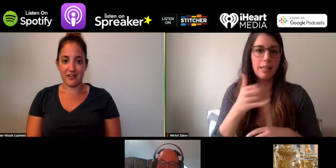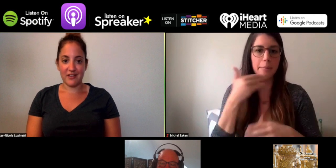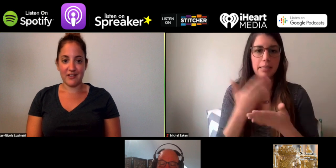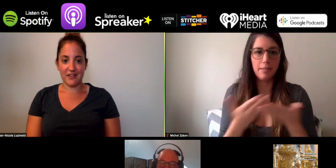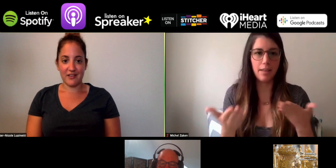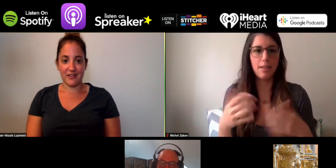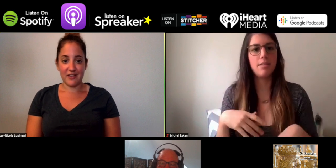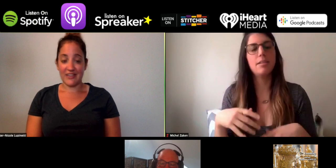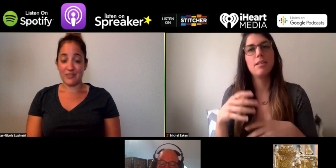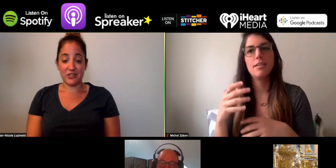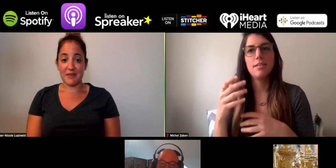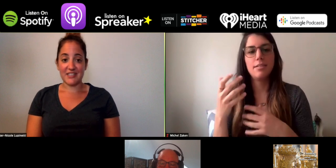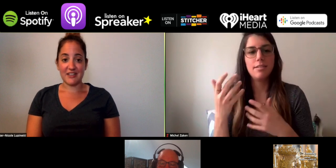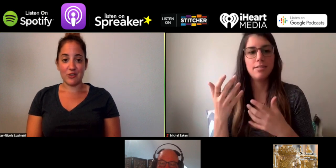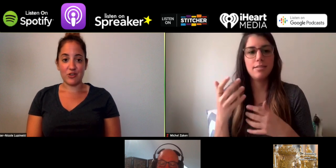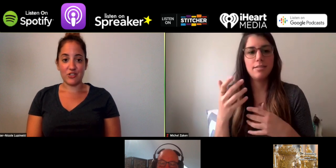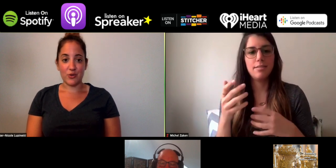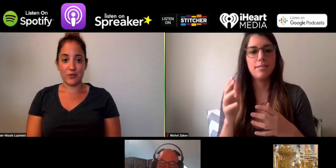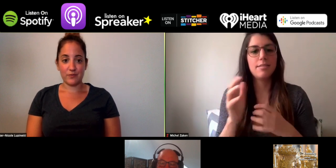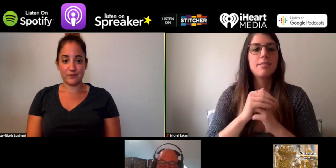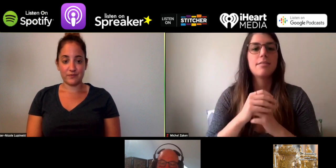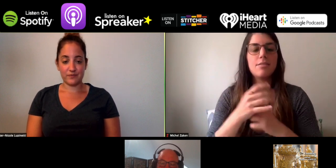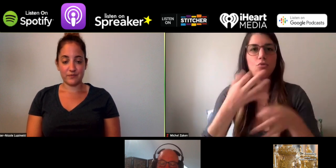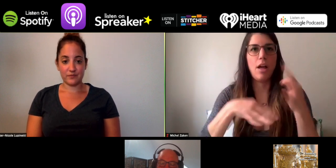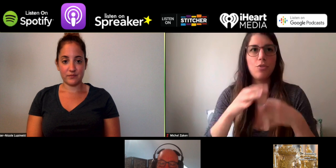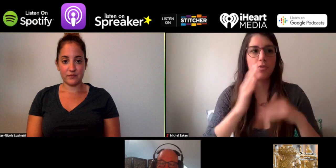community. And that's really the best thing that you could do.